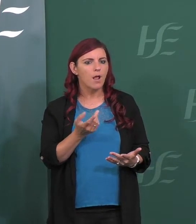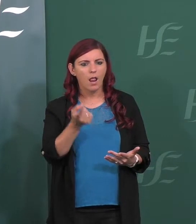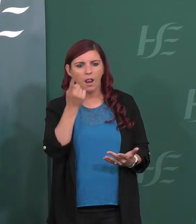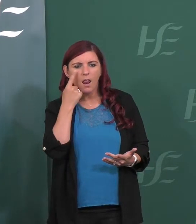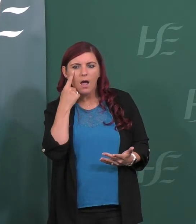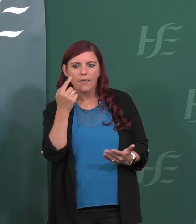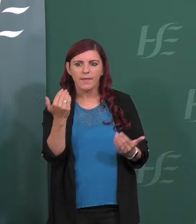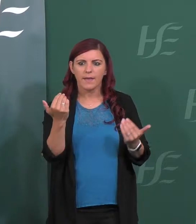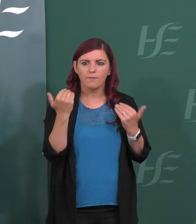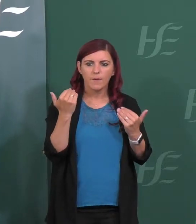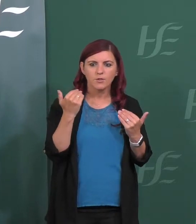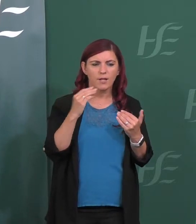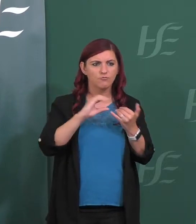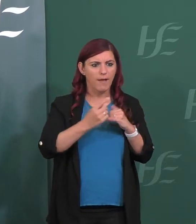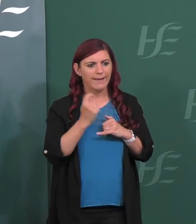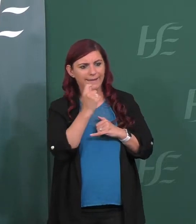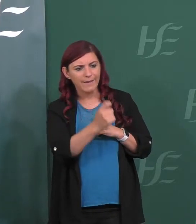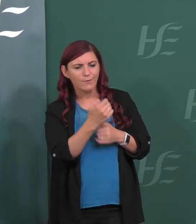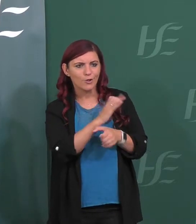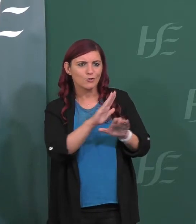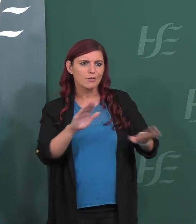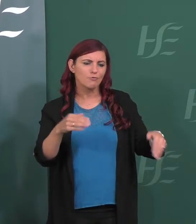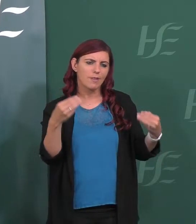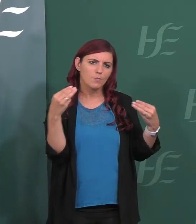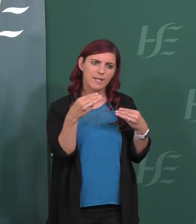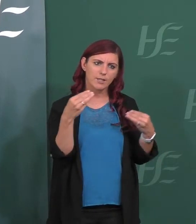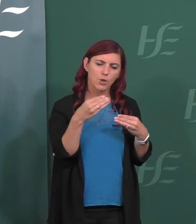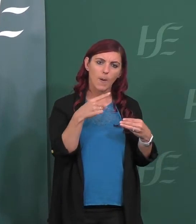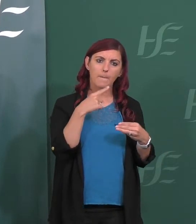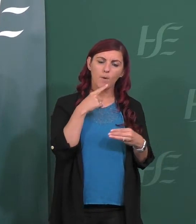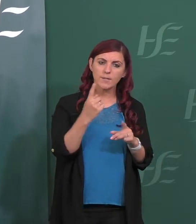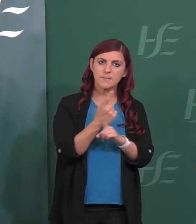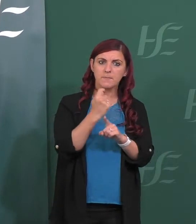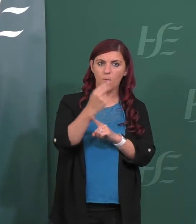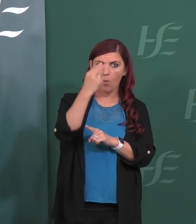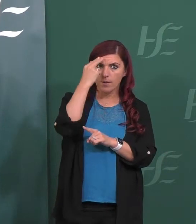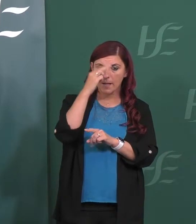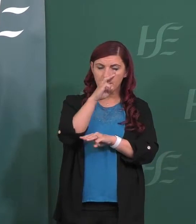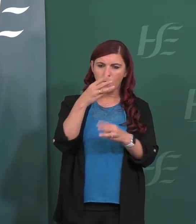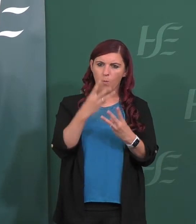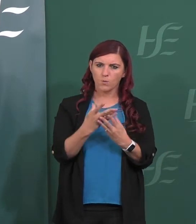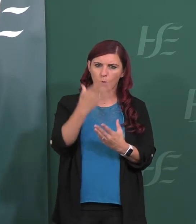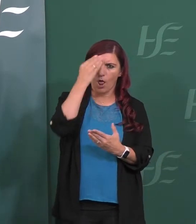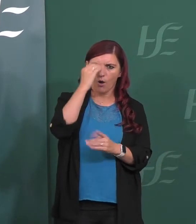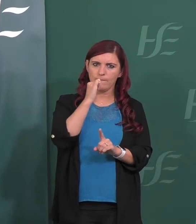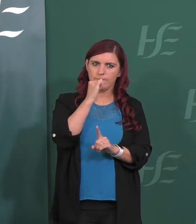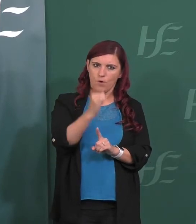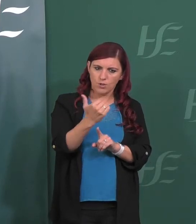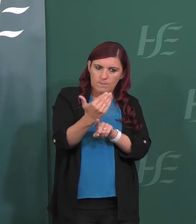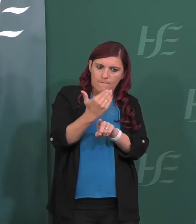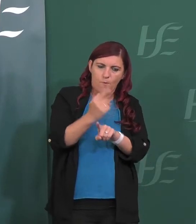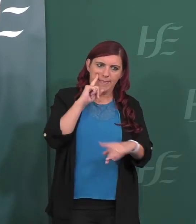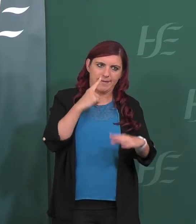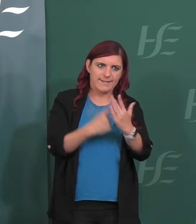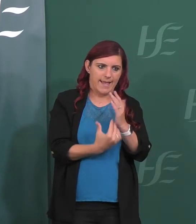the vaccination gives to their children. But we do understand that people want to inform themselves very fully of the